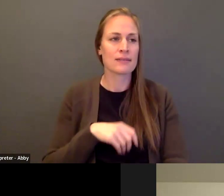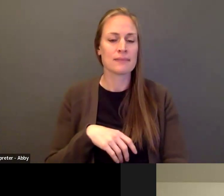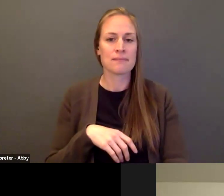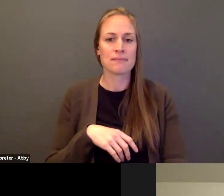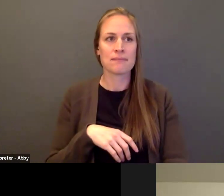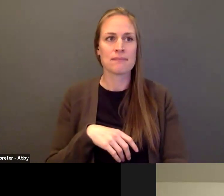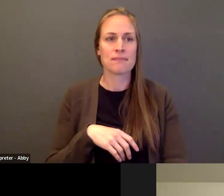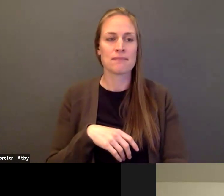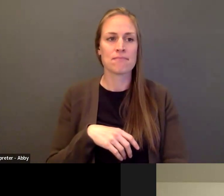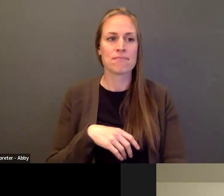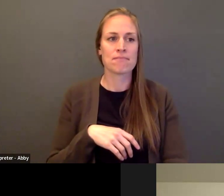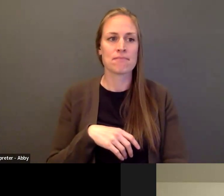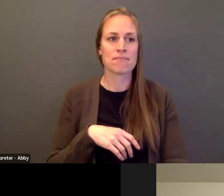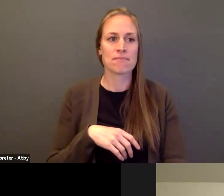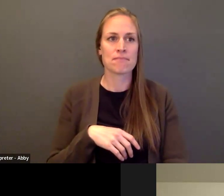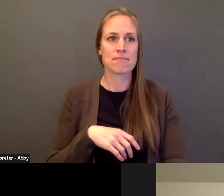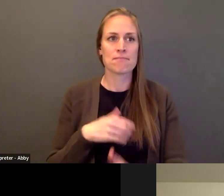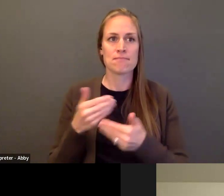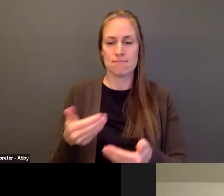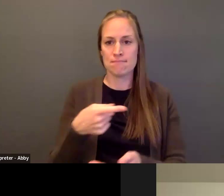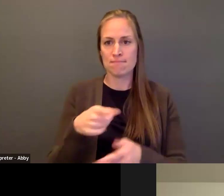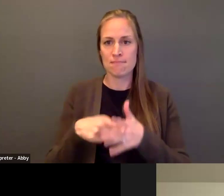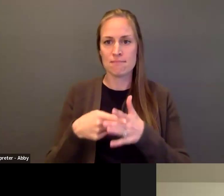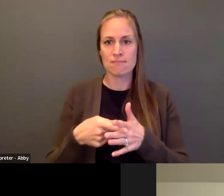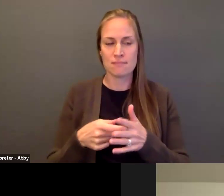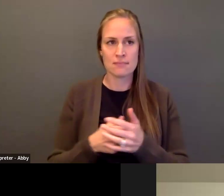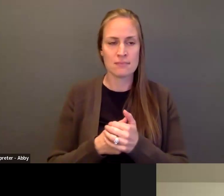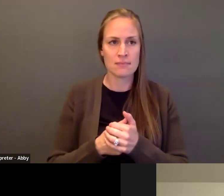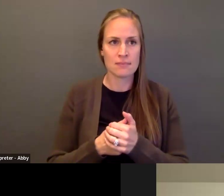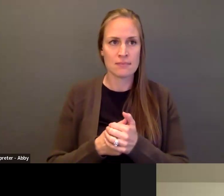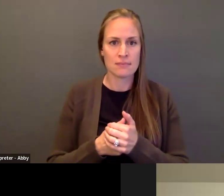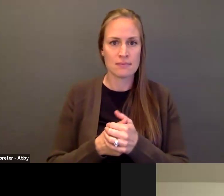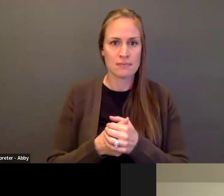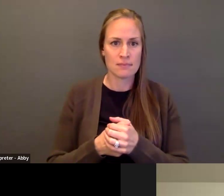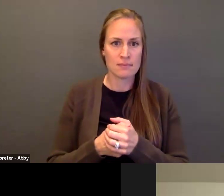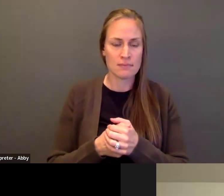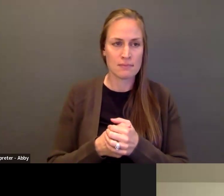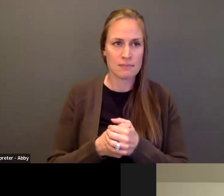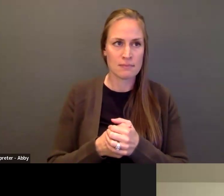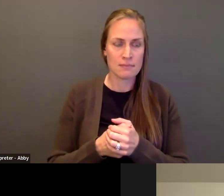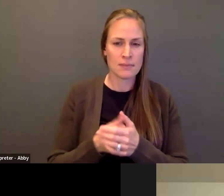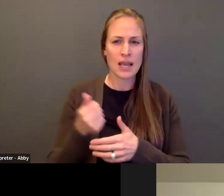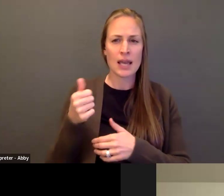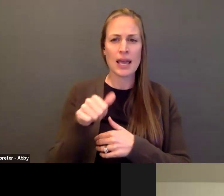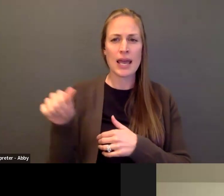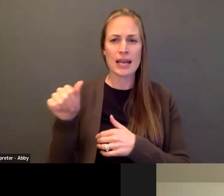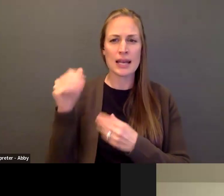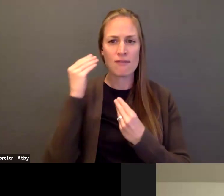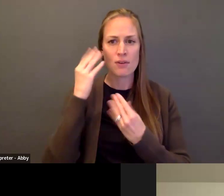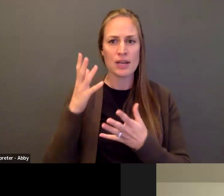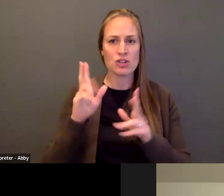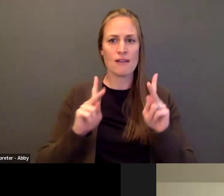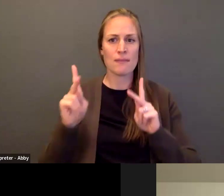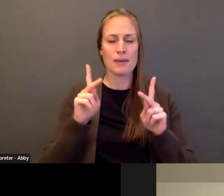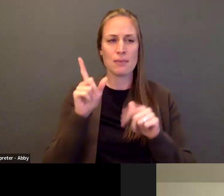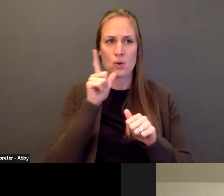So Anna, let's start. Is there any information on how often people with IDEA crisis end up in the criminal